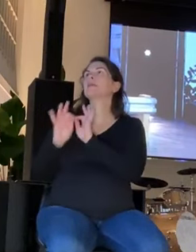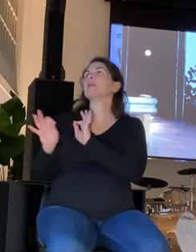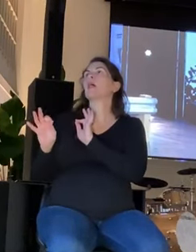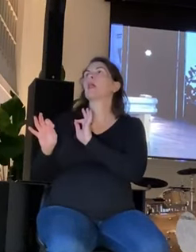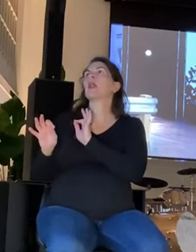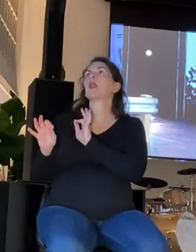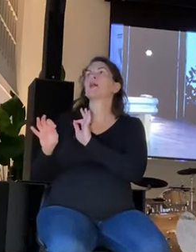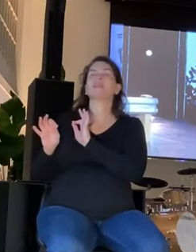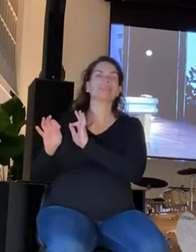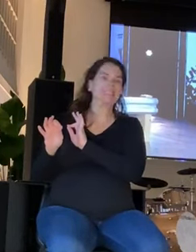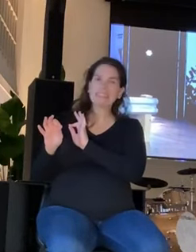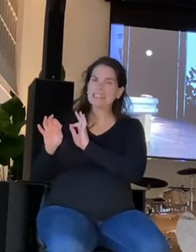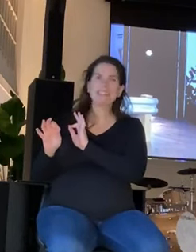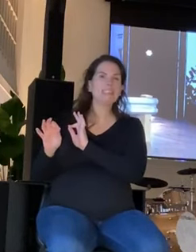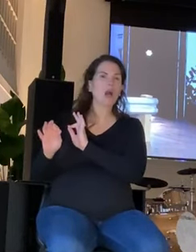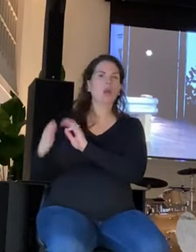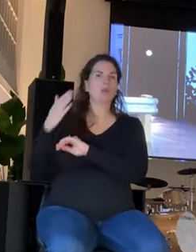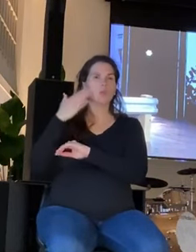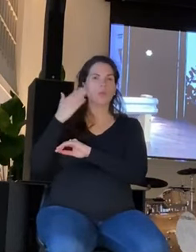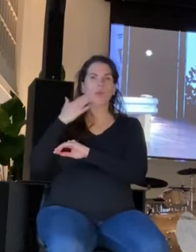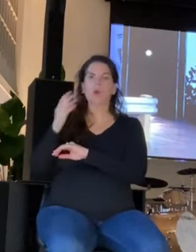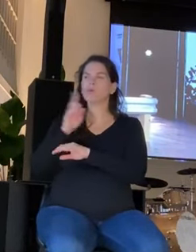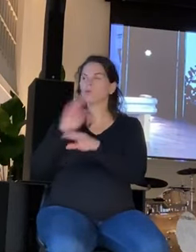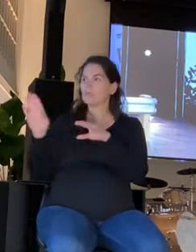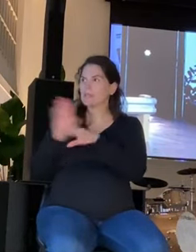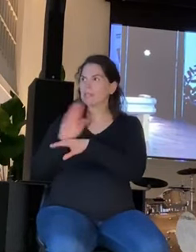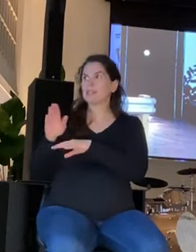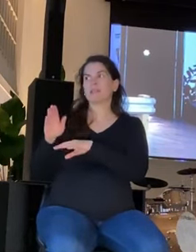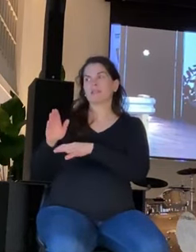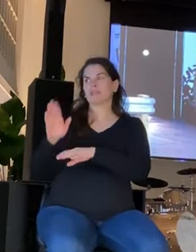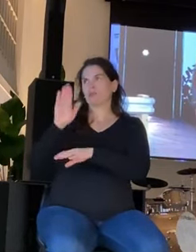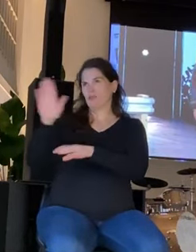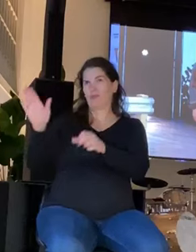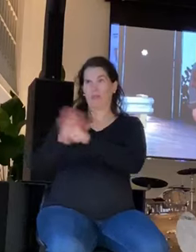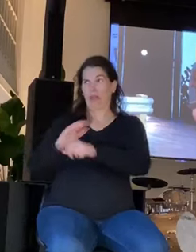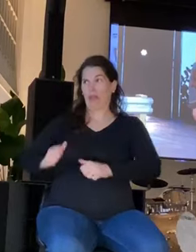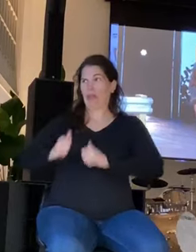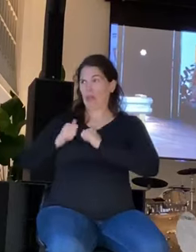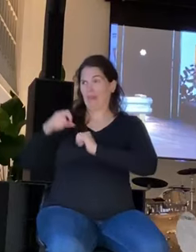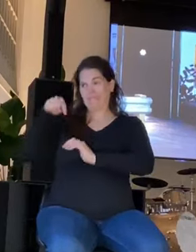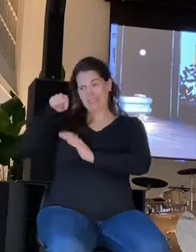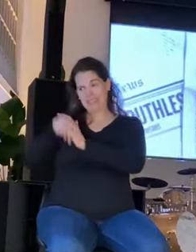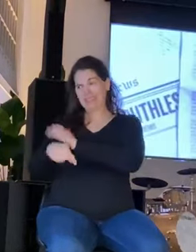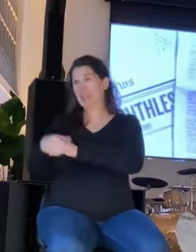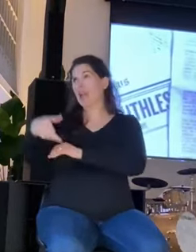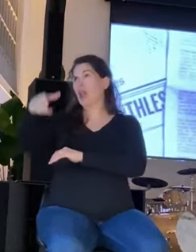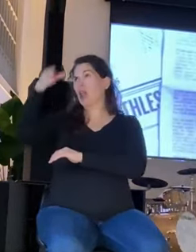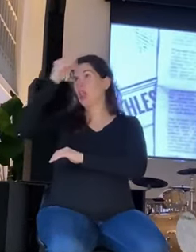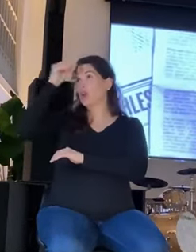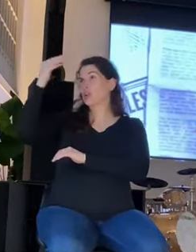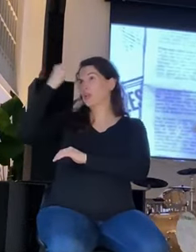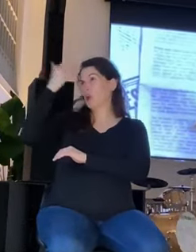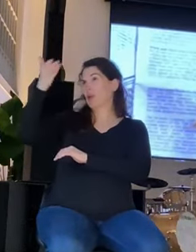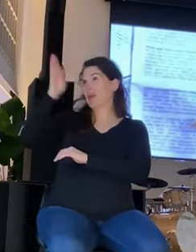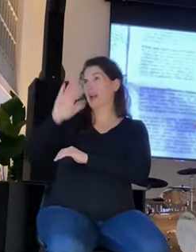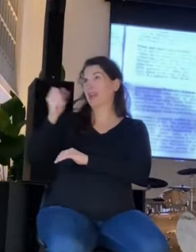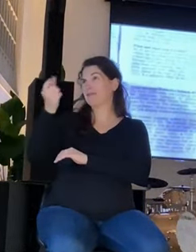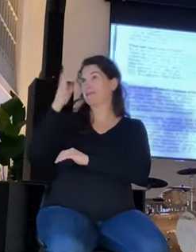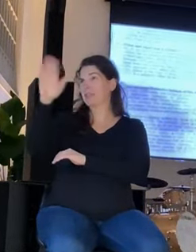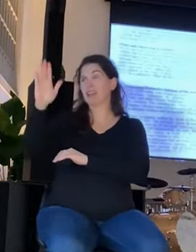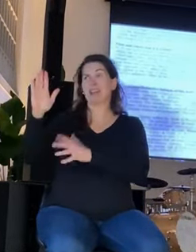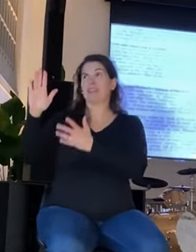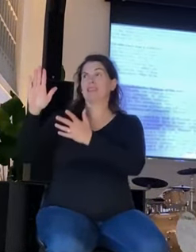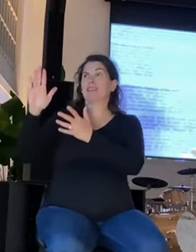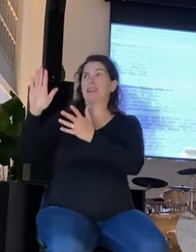a simple answer to a question. It's a lifelong journey of knowing God, understanding His voice and